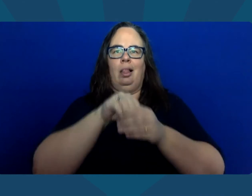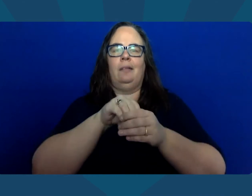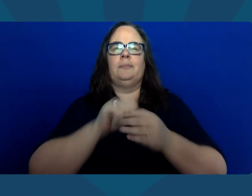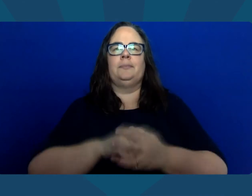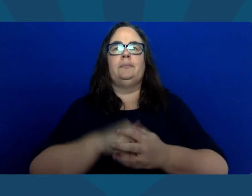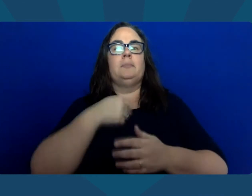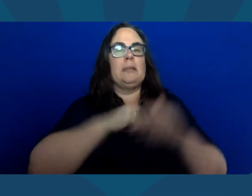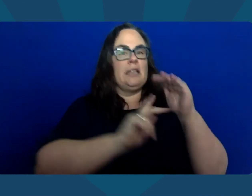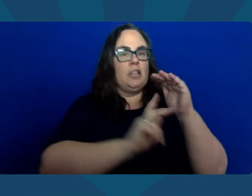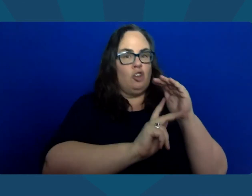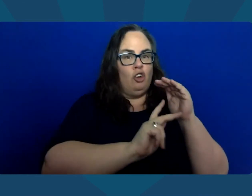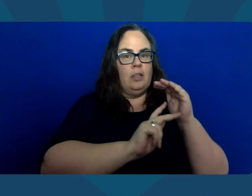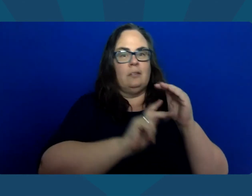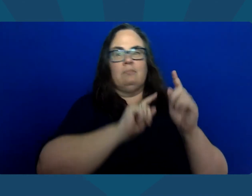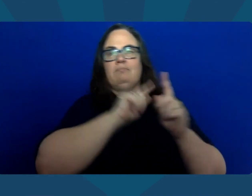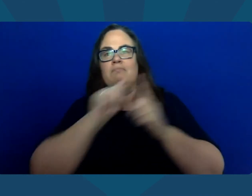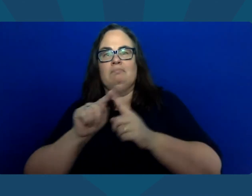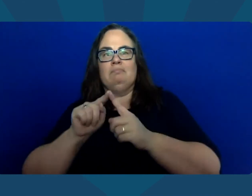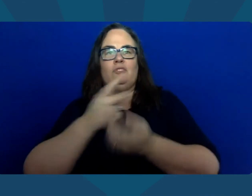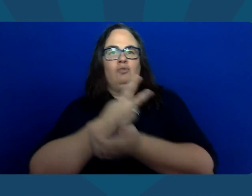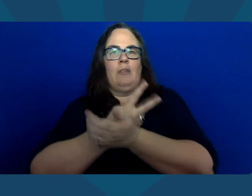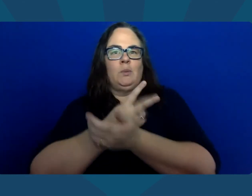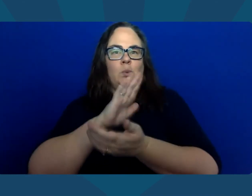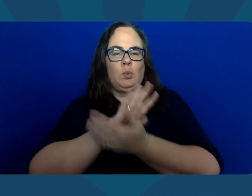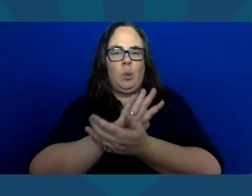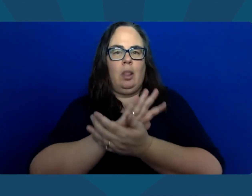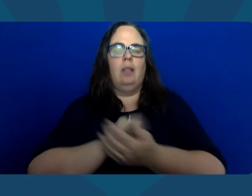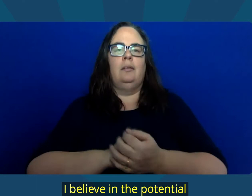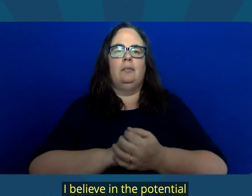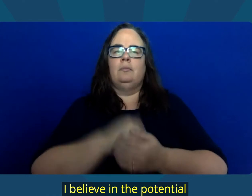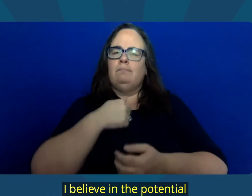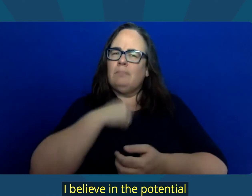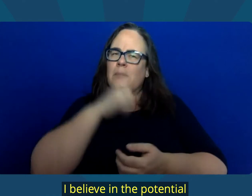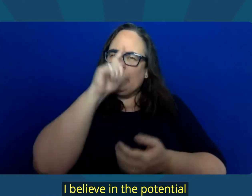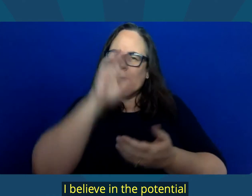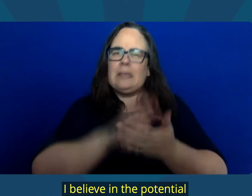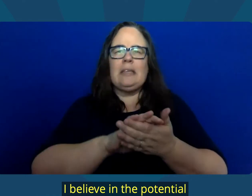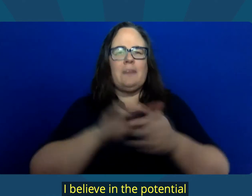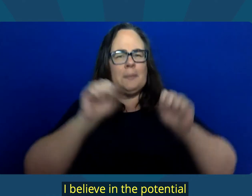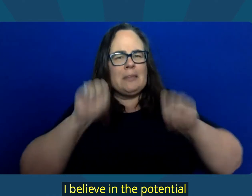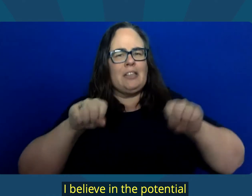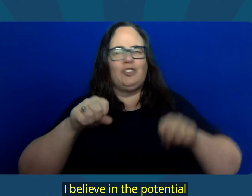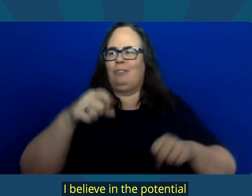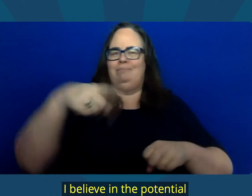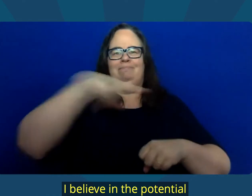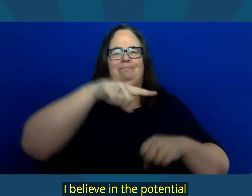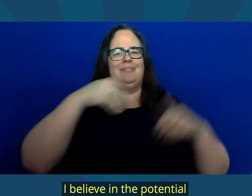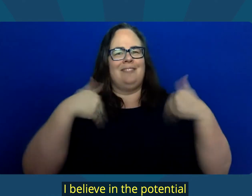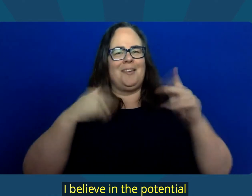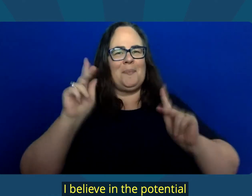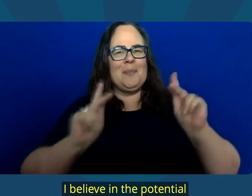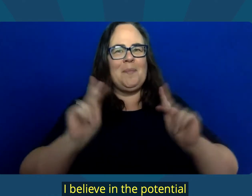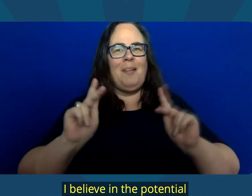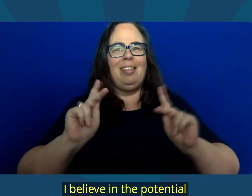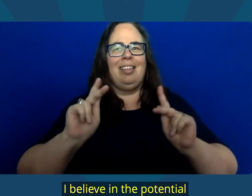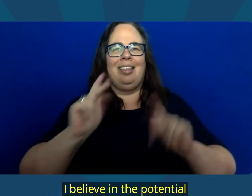from kindergarten to graduate school, I believe in the potential of our young